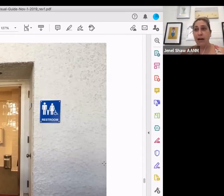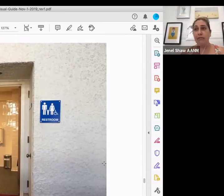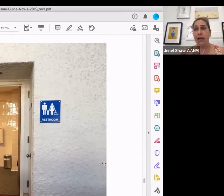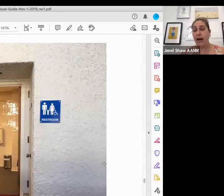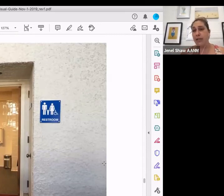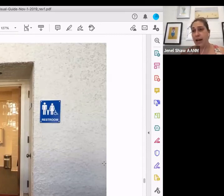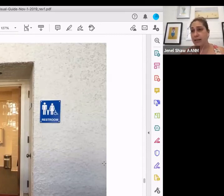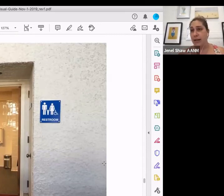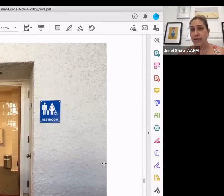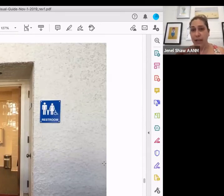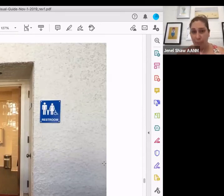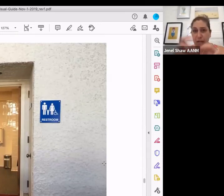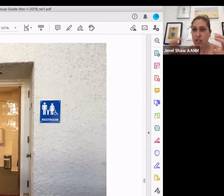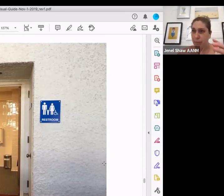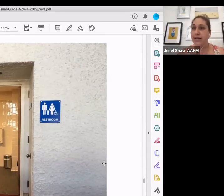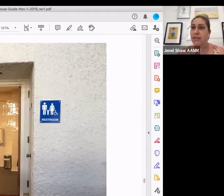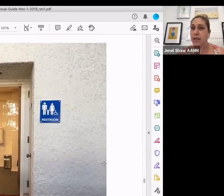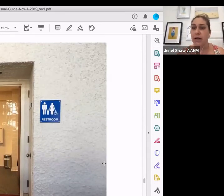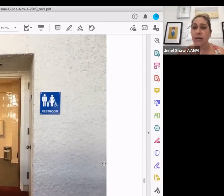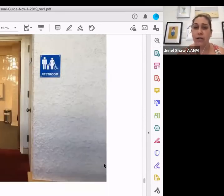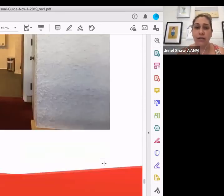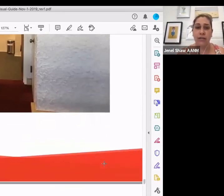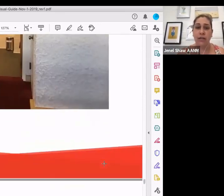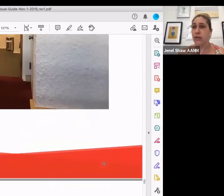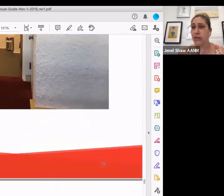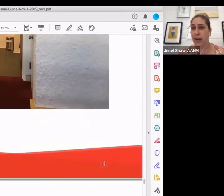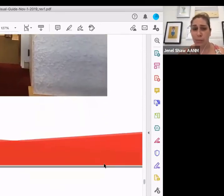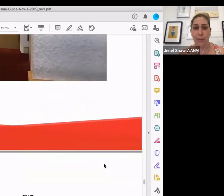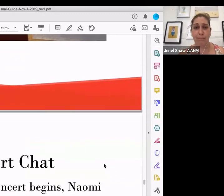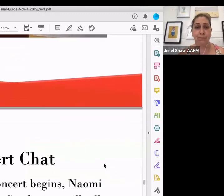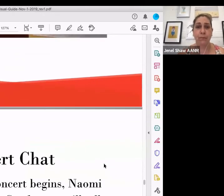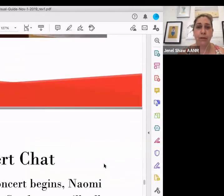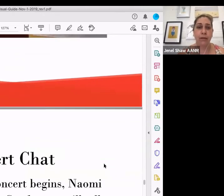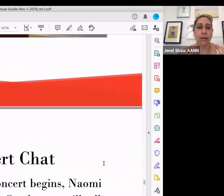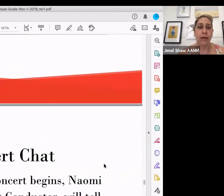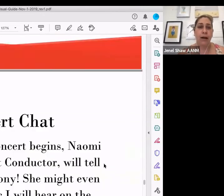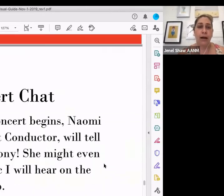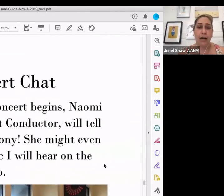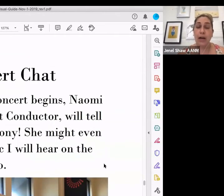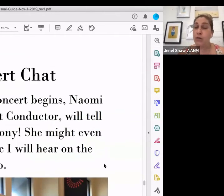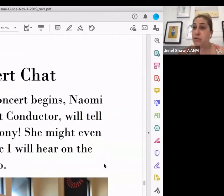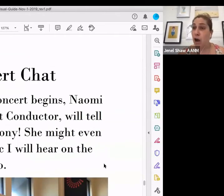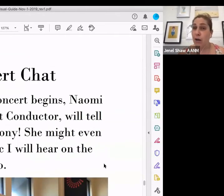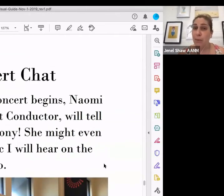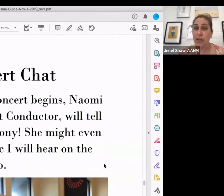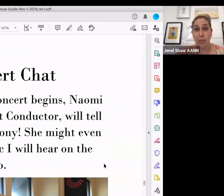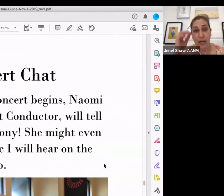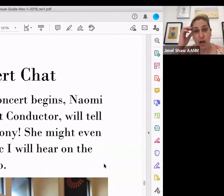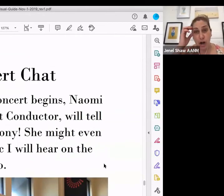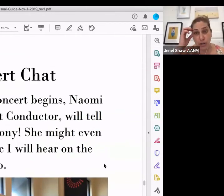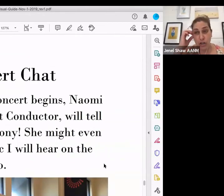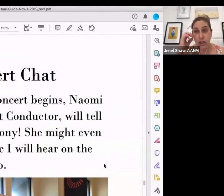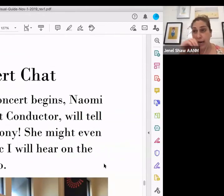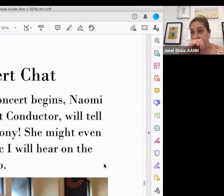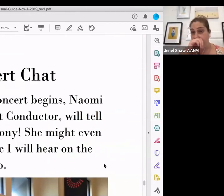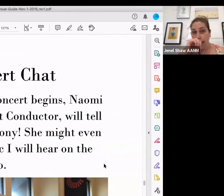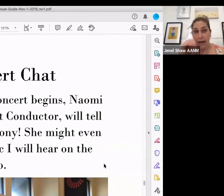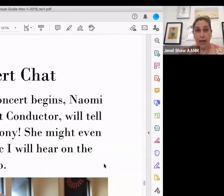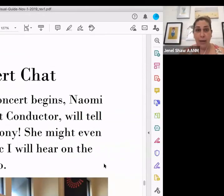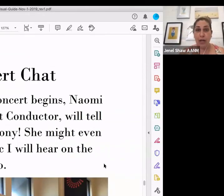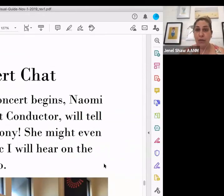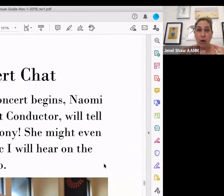need to have that bigger space to help them. They also talk about the pre-concert